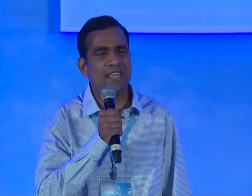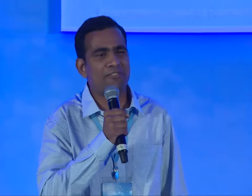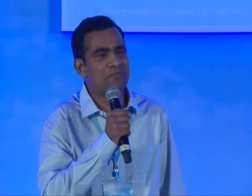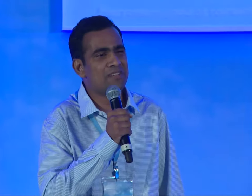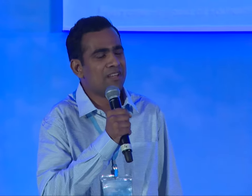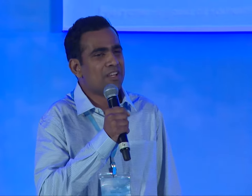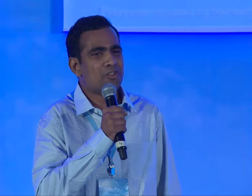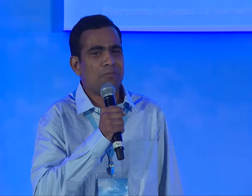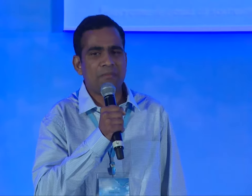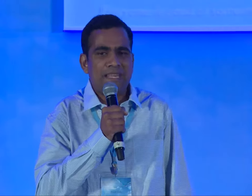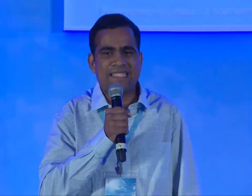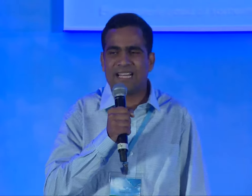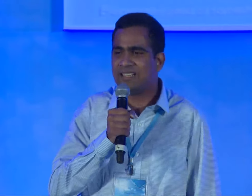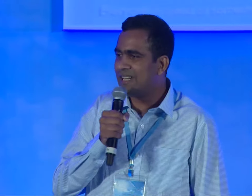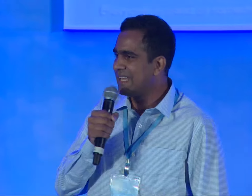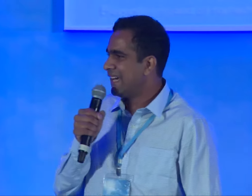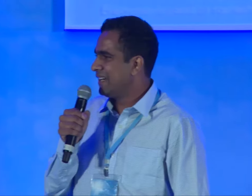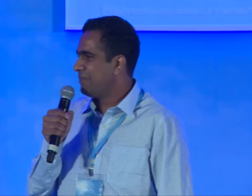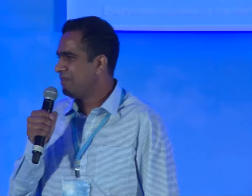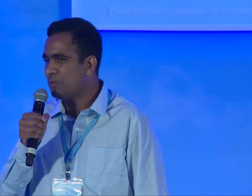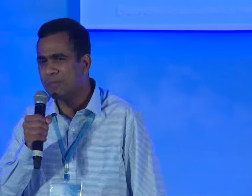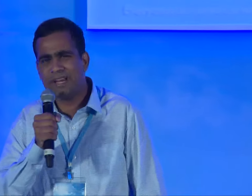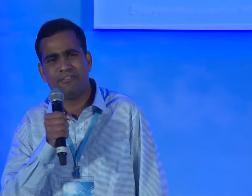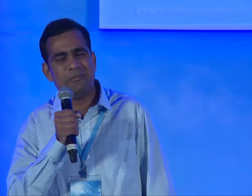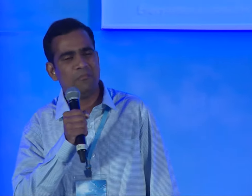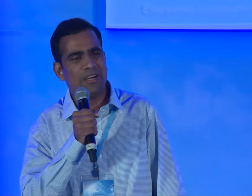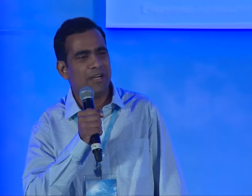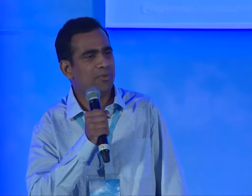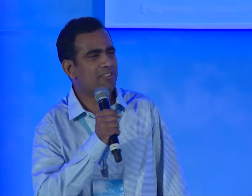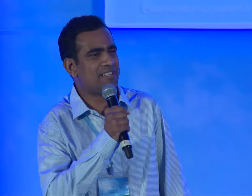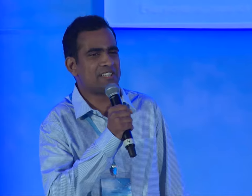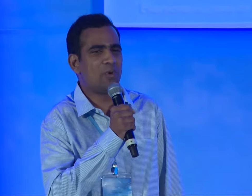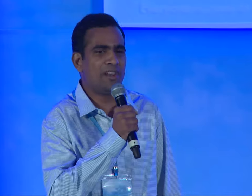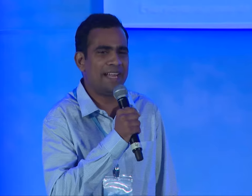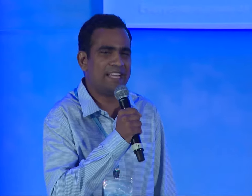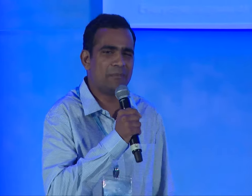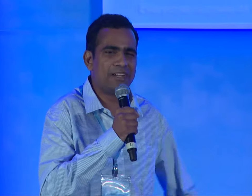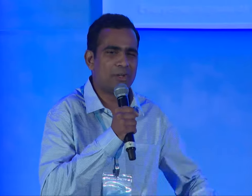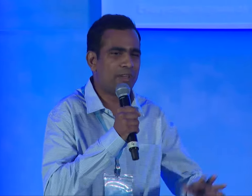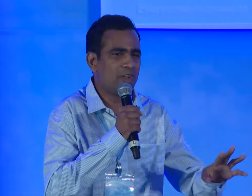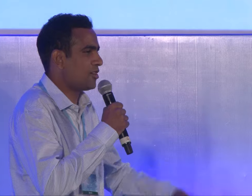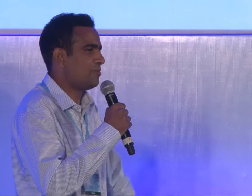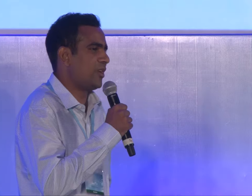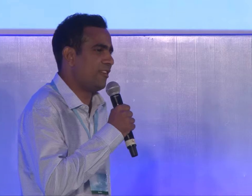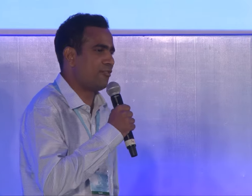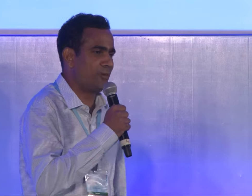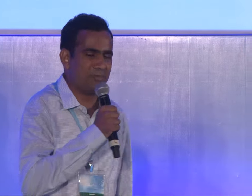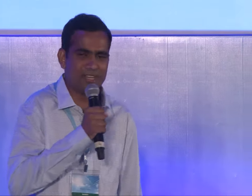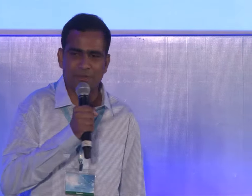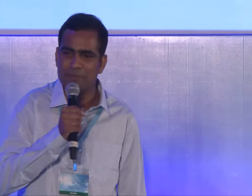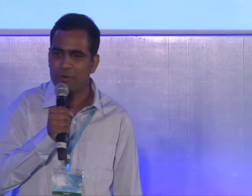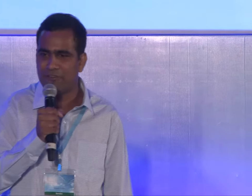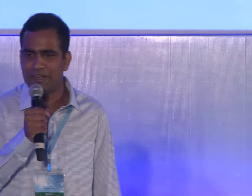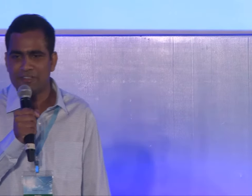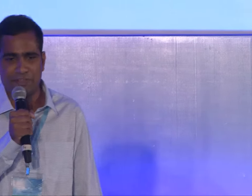about making films. So it started like that. I mean, we'd made a film previously, a small 18-minuter, where we got some training from